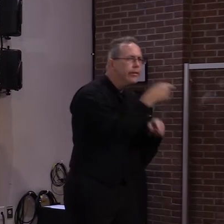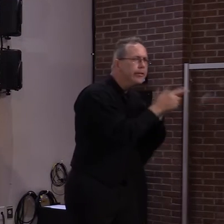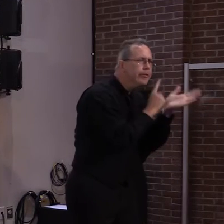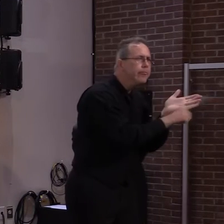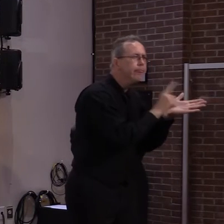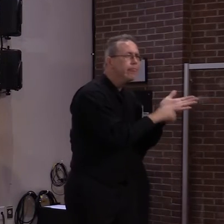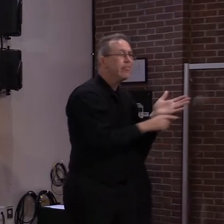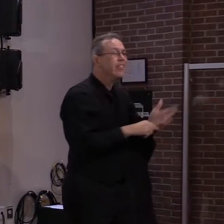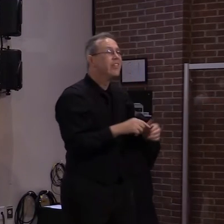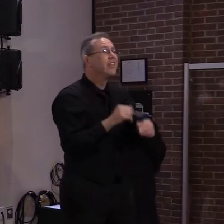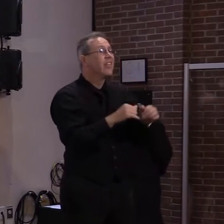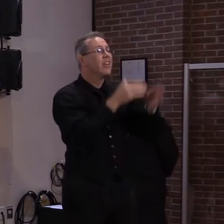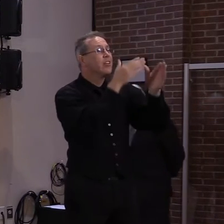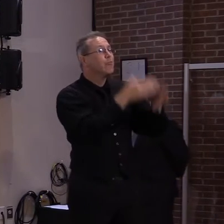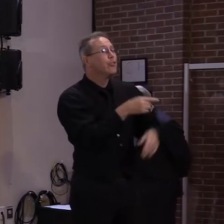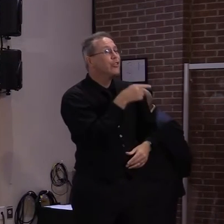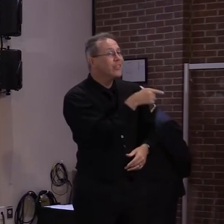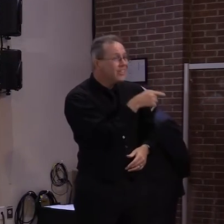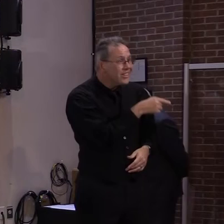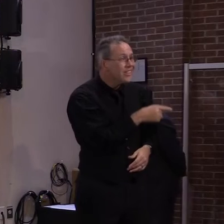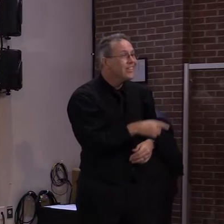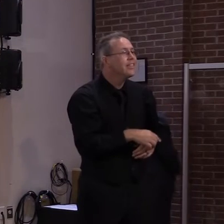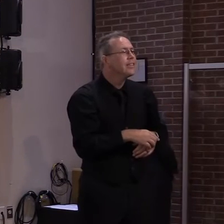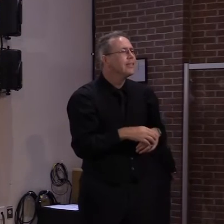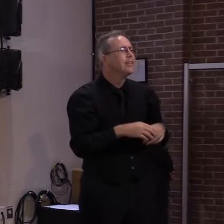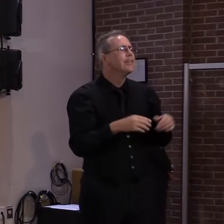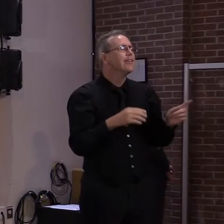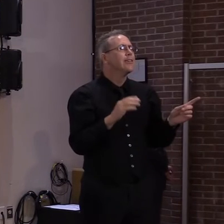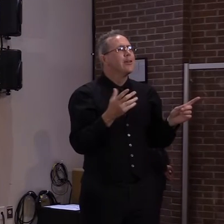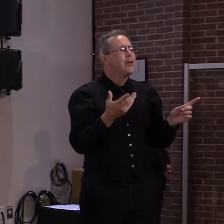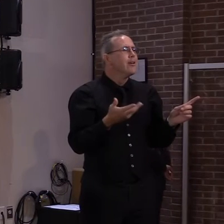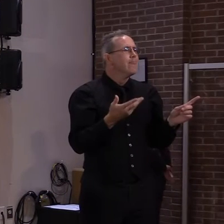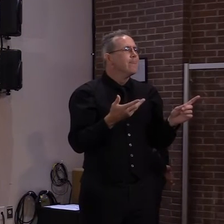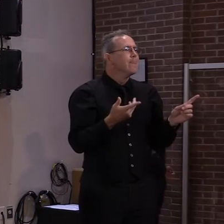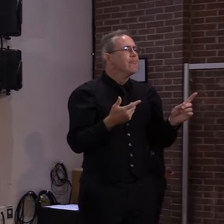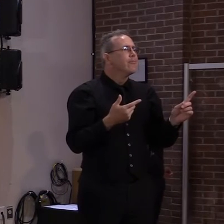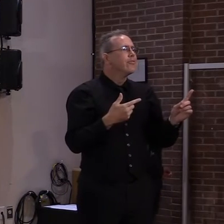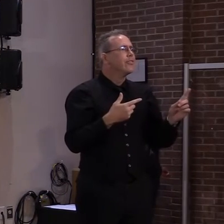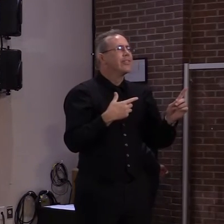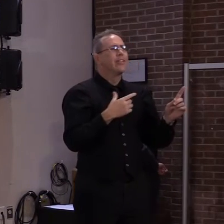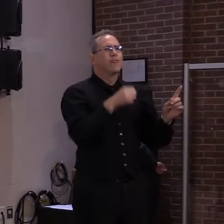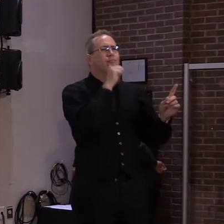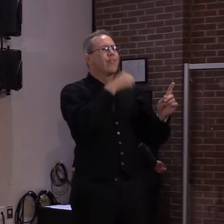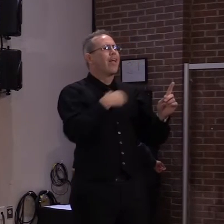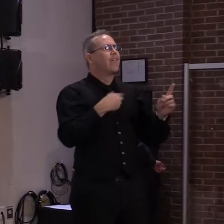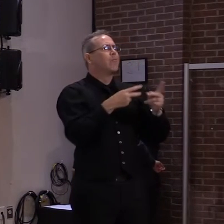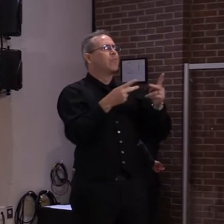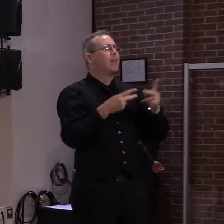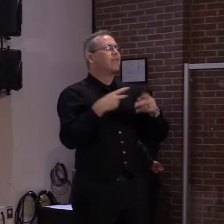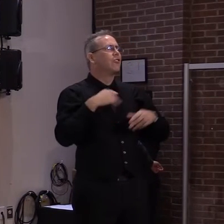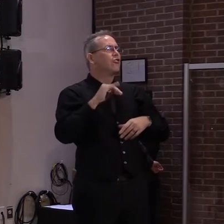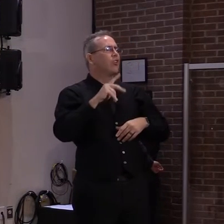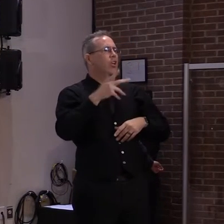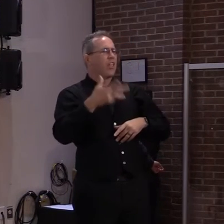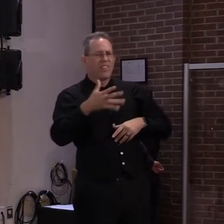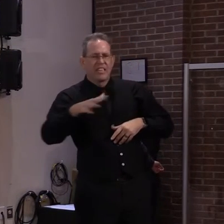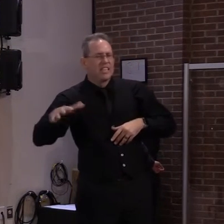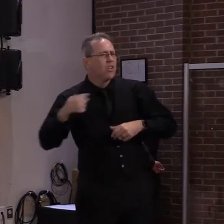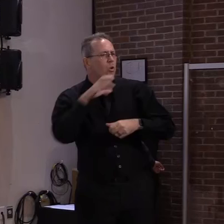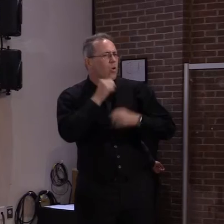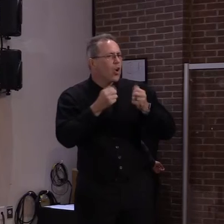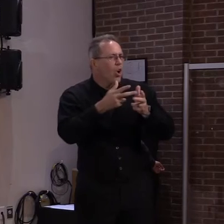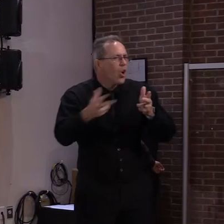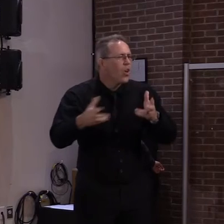landowner is operating without a permit. We have not observed fluids dumping, as has been alleged, but we are actively engaged